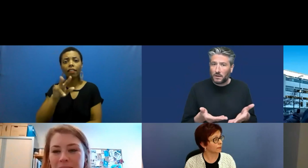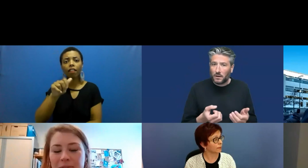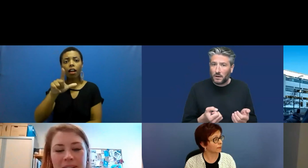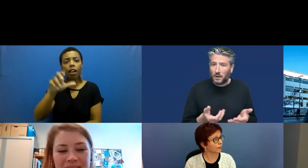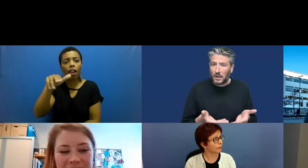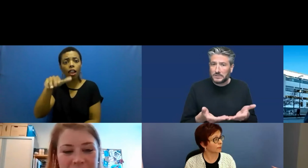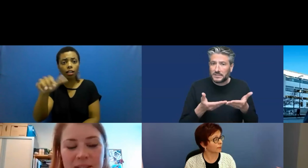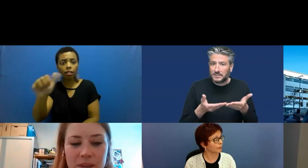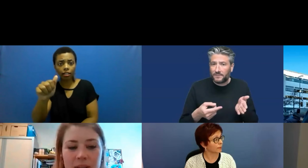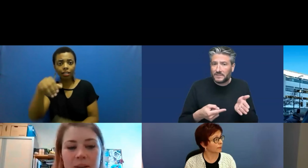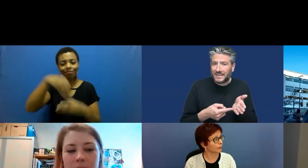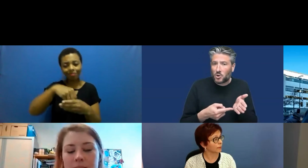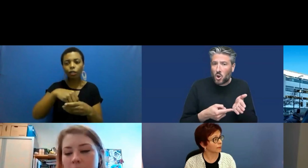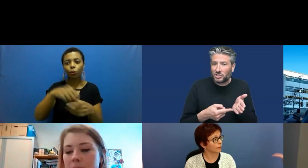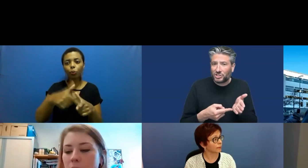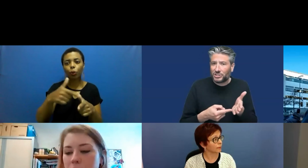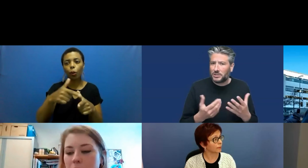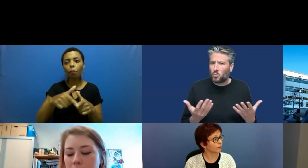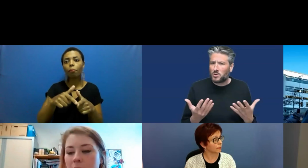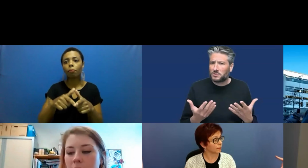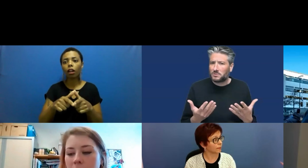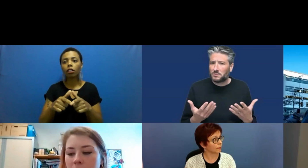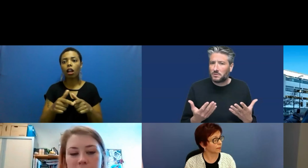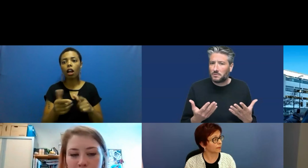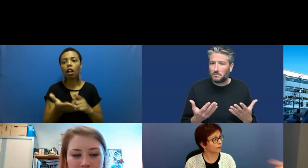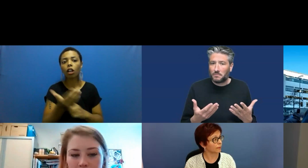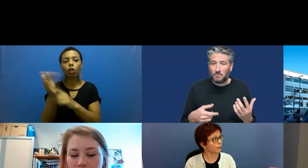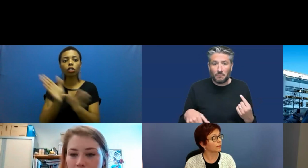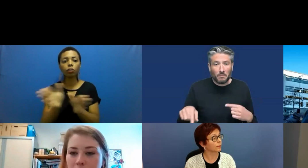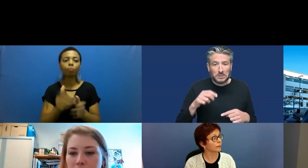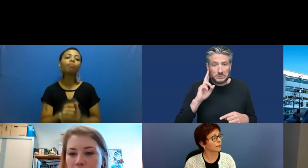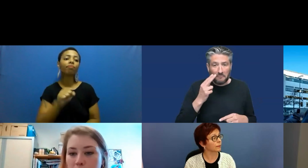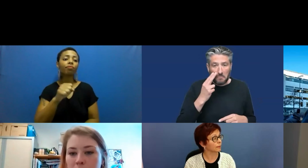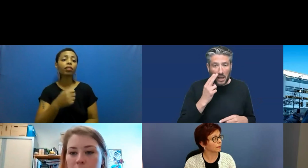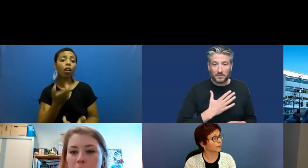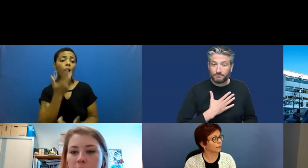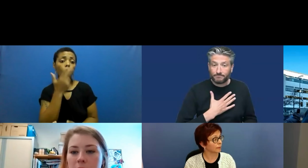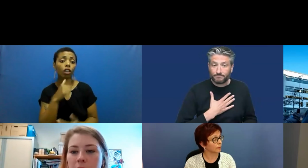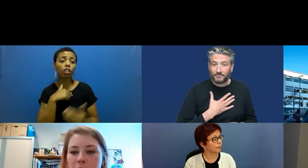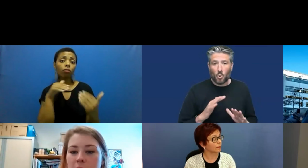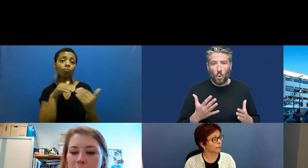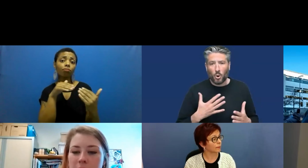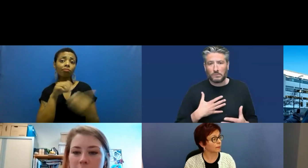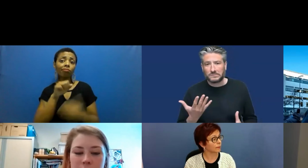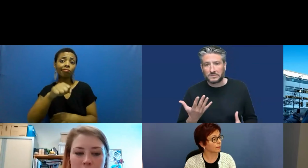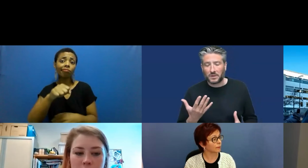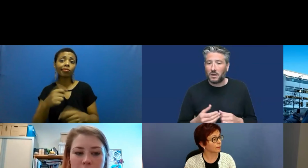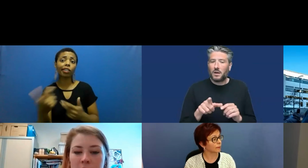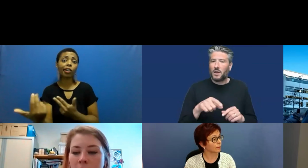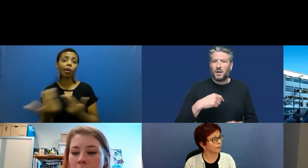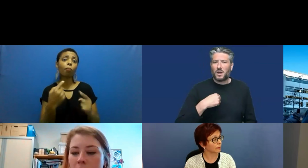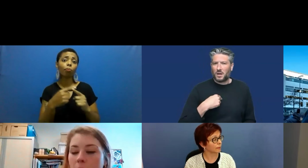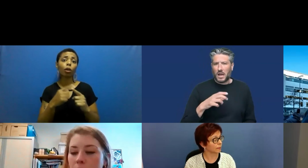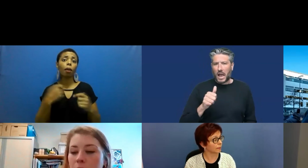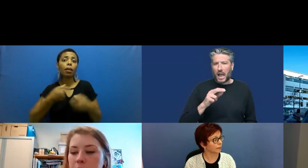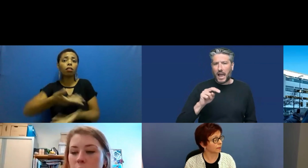Anna, yeah. If I can just say, so I think with assistant technology, I think there's absolutely room for both human interaction and assistive